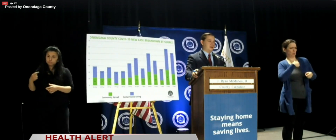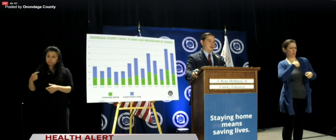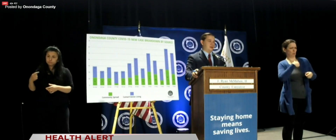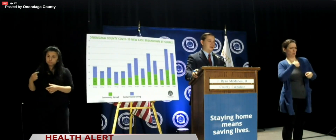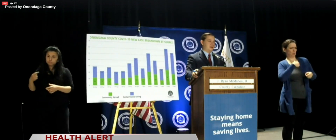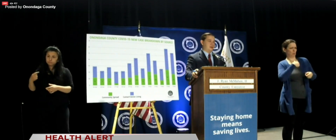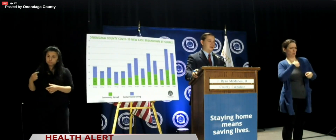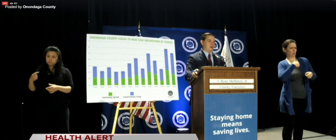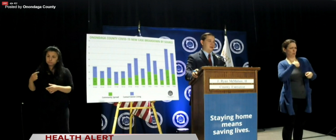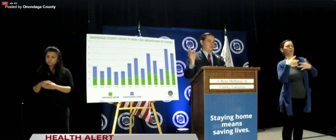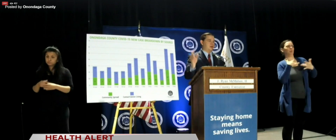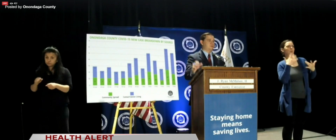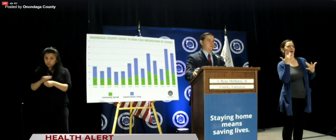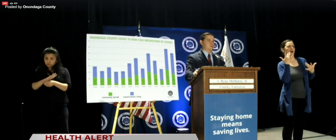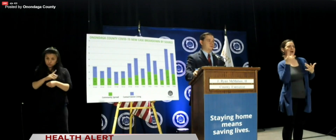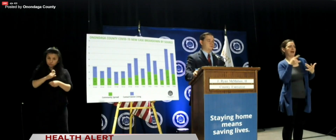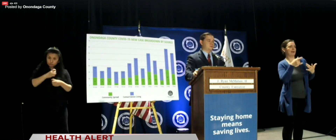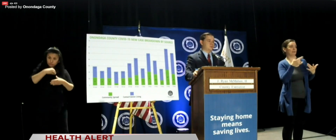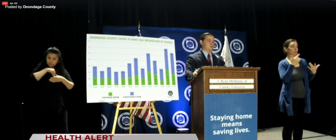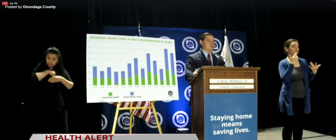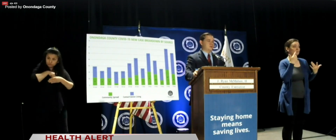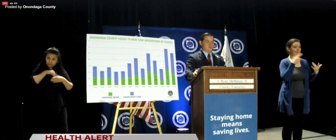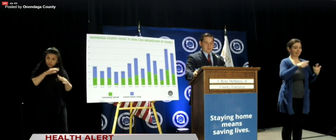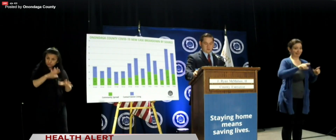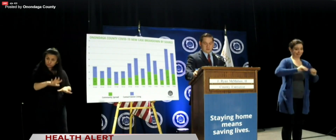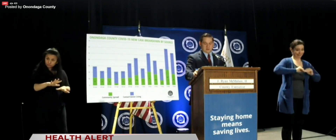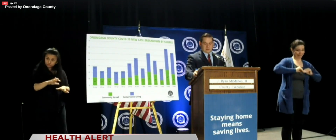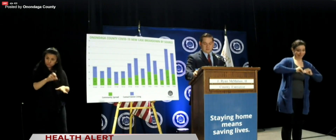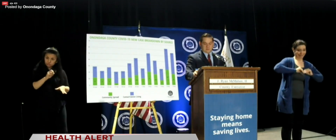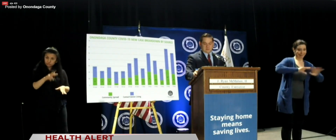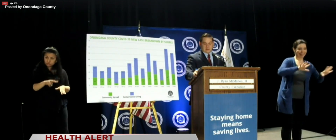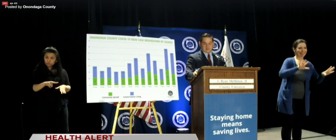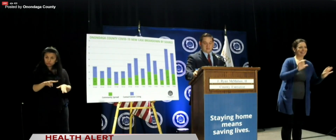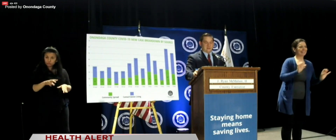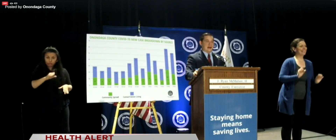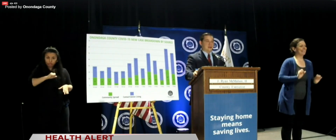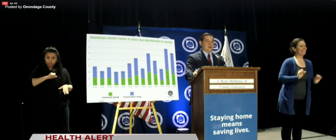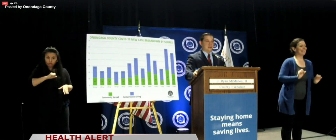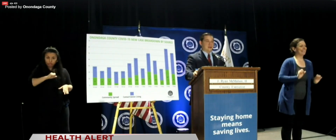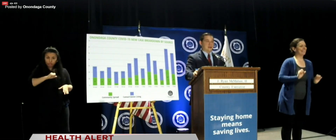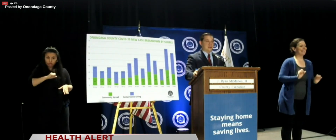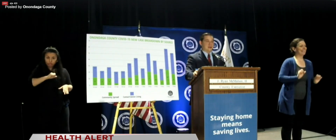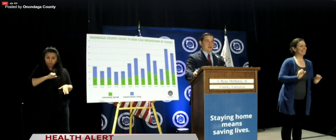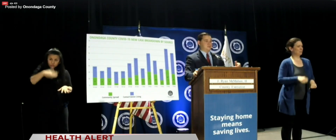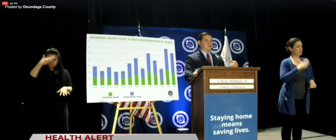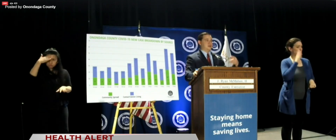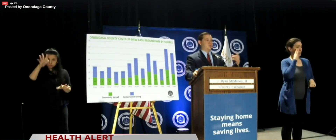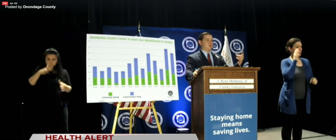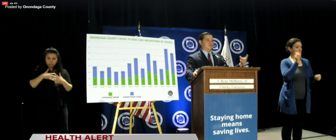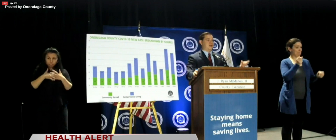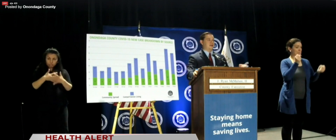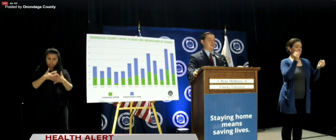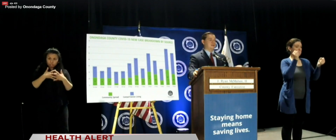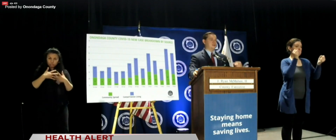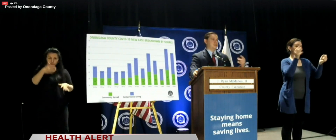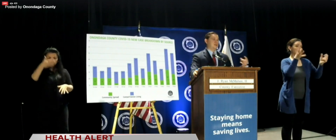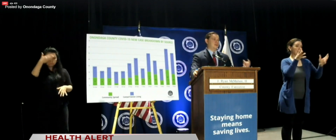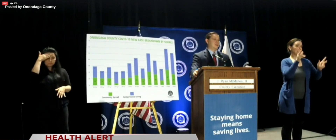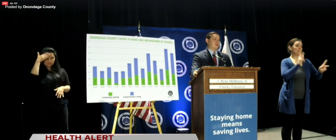ever develop symptoms. And that's a lot of the positives that we're